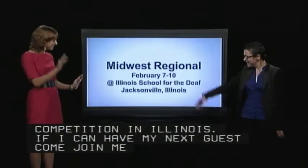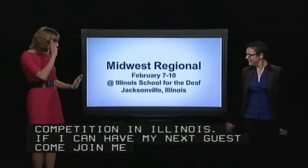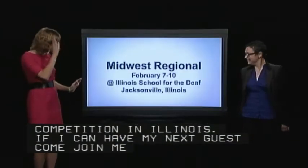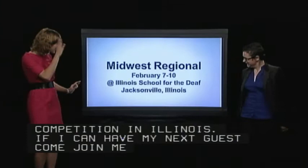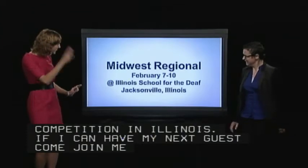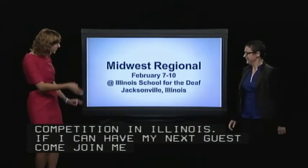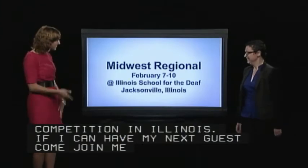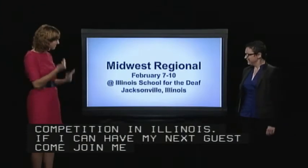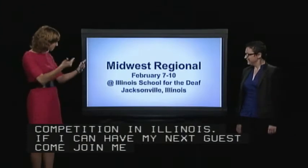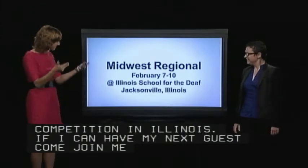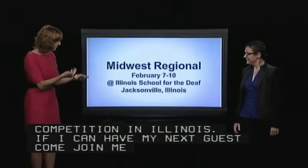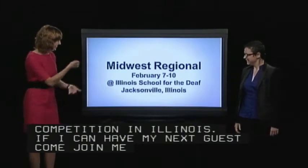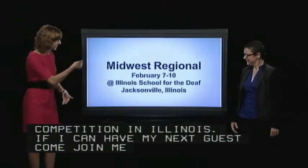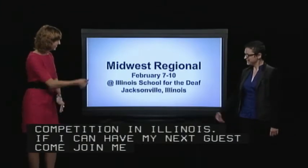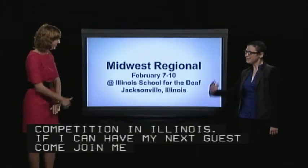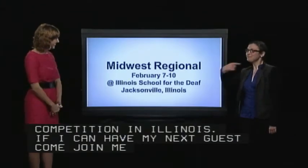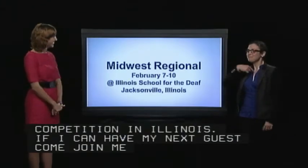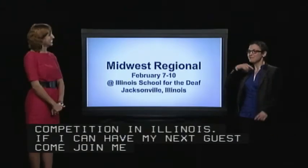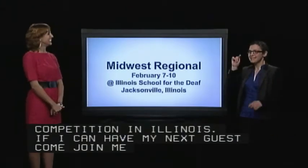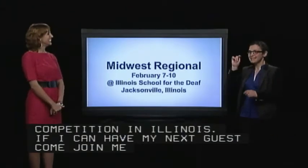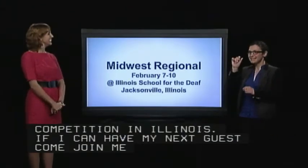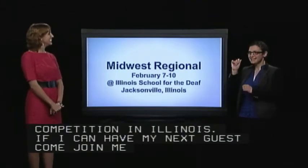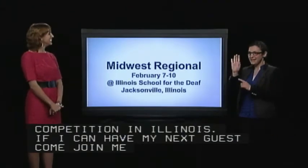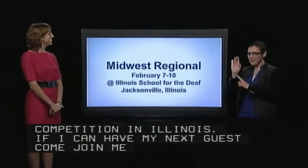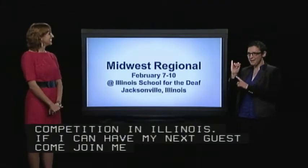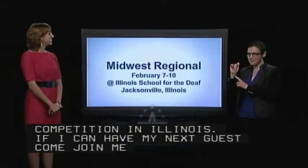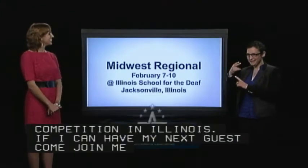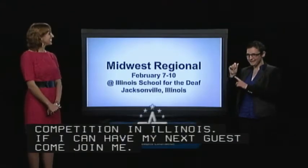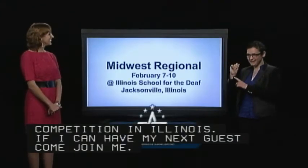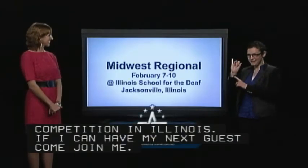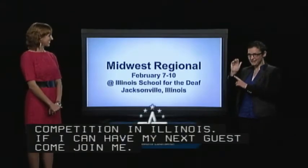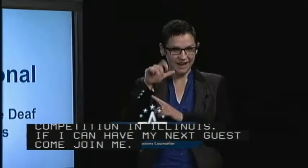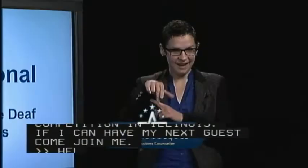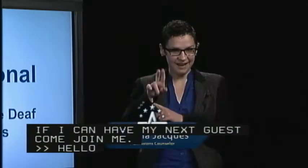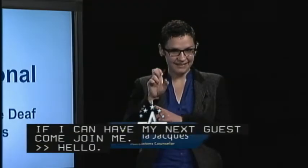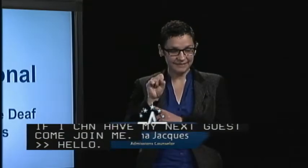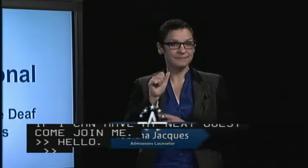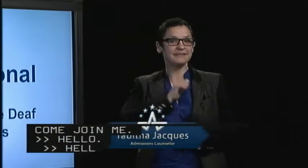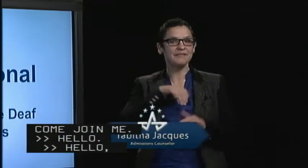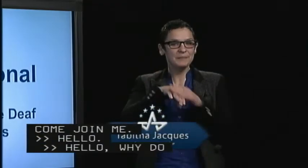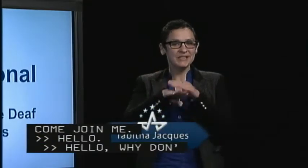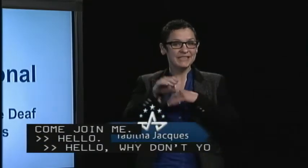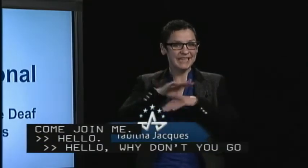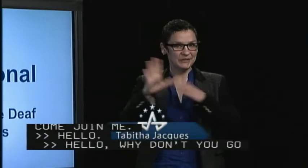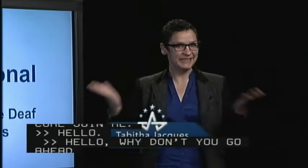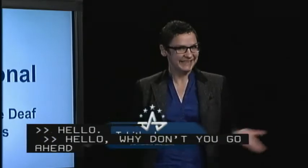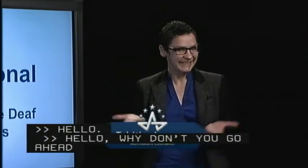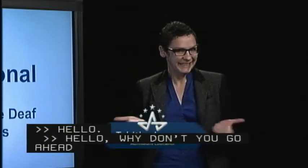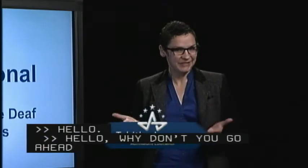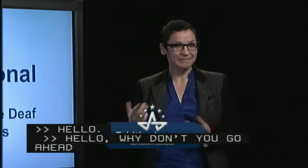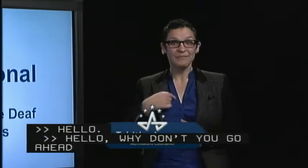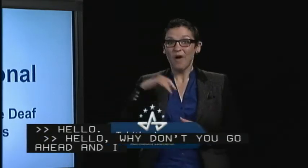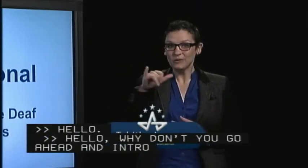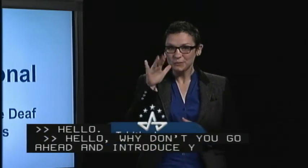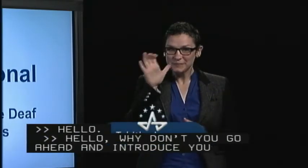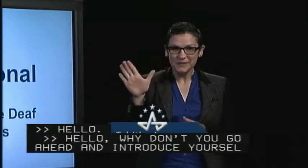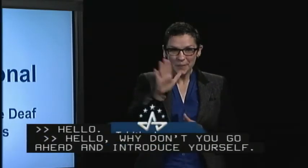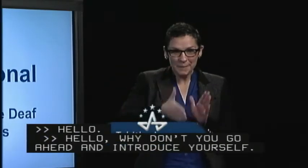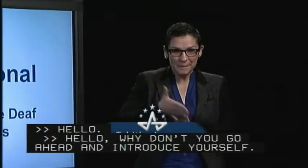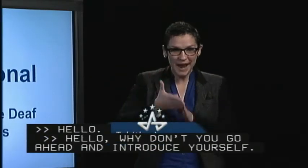Hello. Hello. Why don't you go ahead and introduce yourself? I'm Tabitha Jacques. I'm an admissions counselor here at Gallaudet. I'm also will